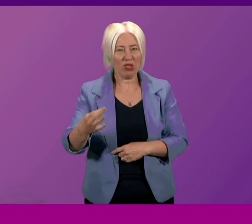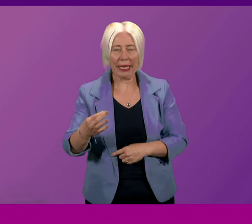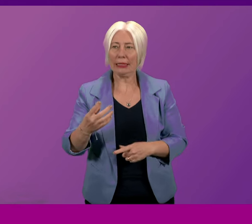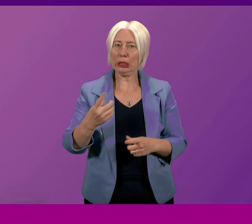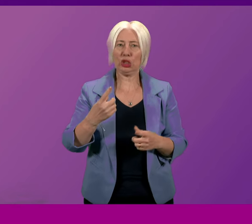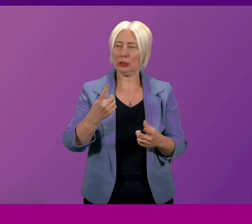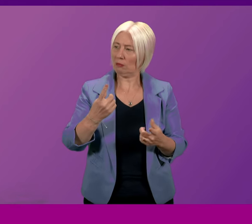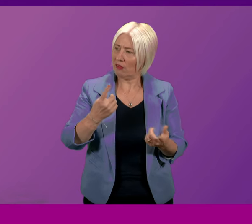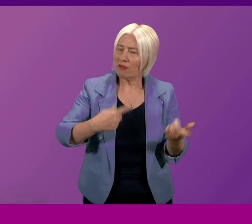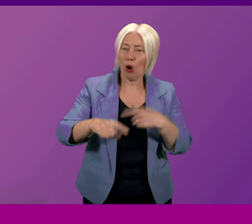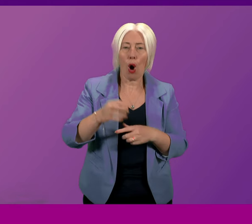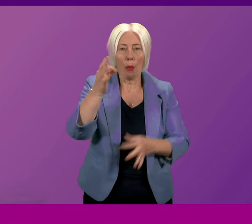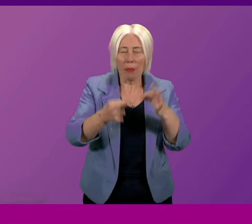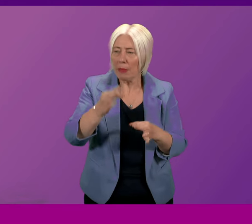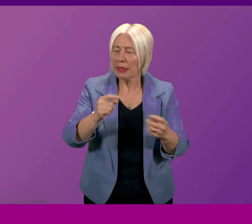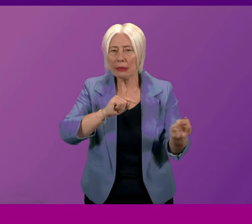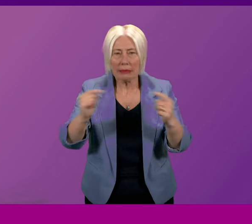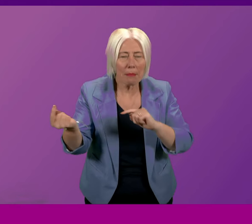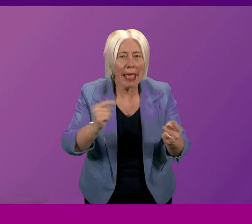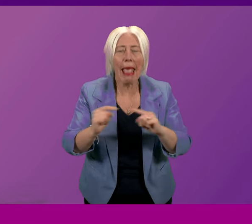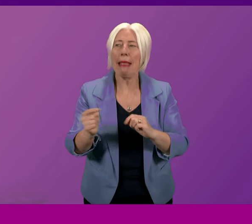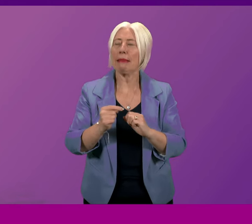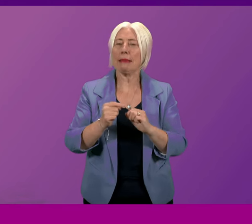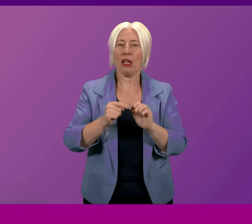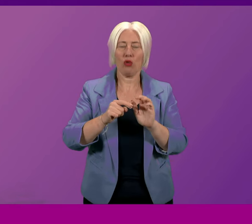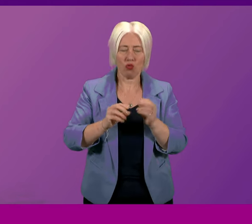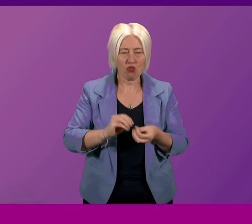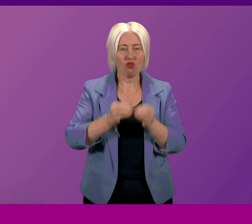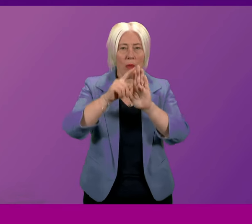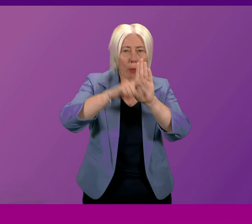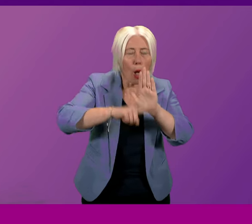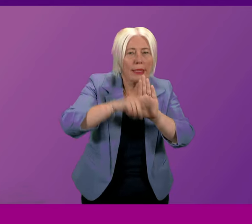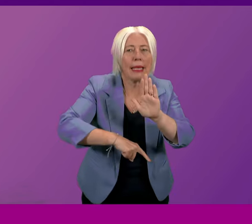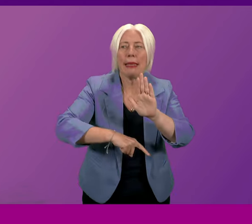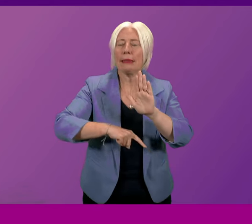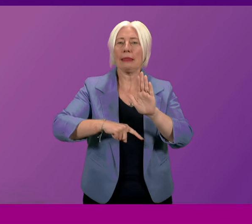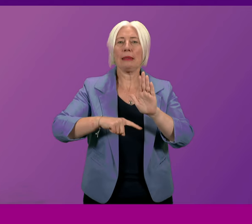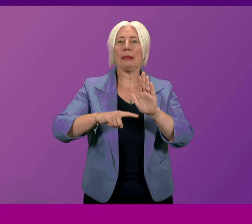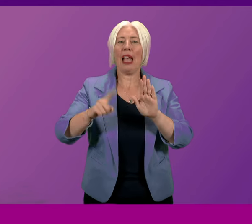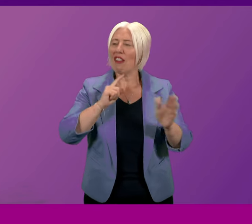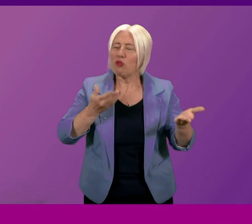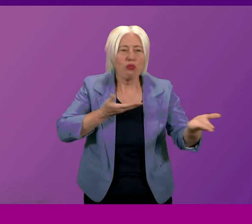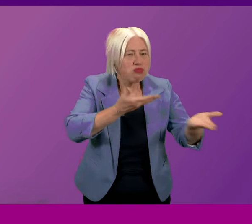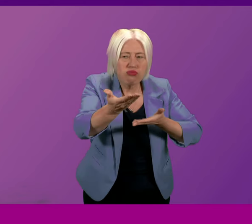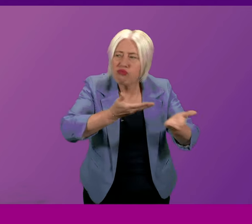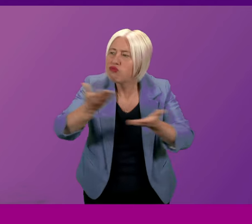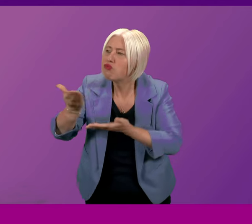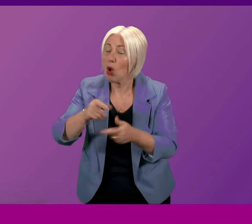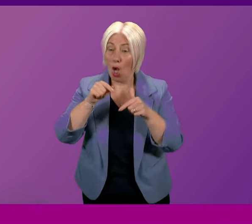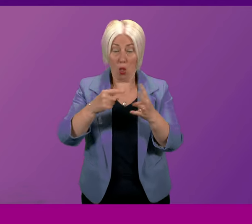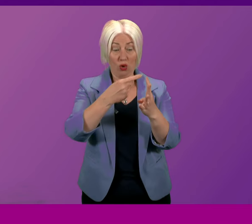representation, of political debate, of policy making, and of discourse, these